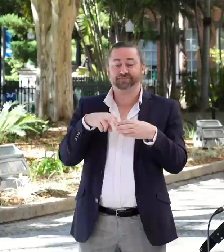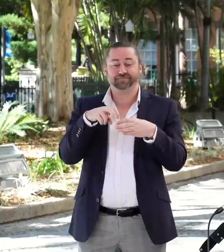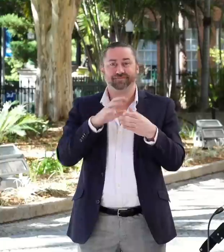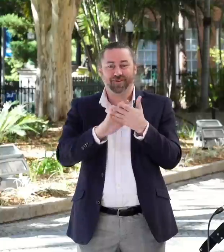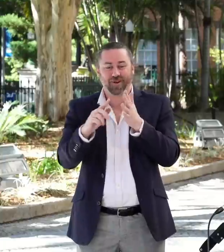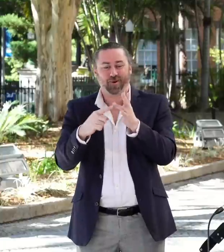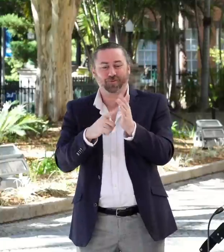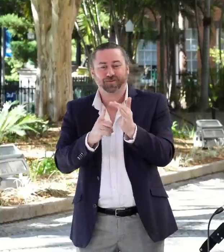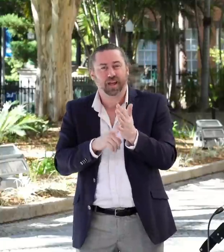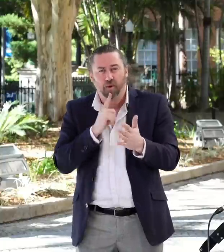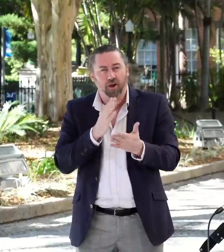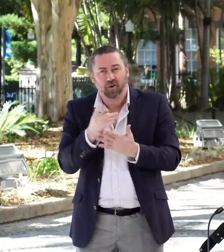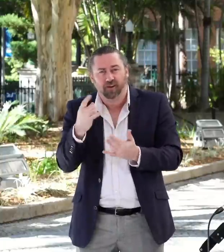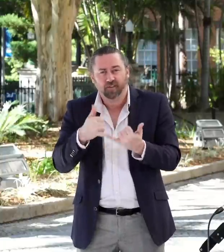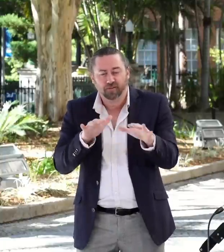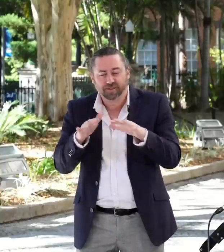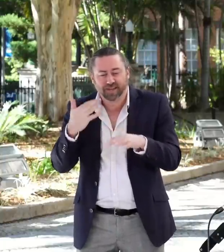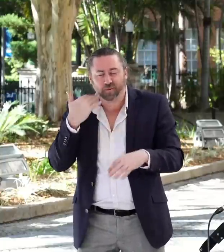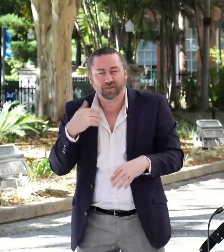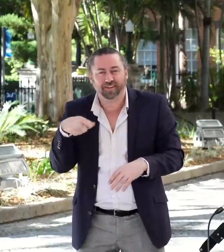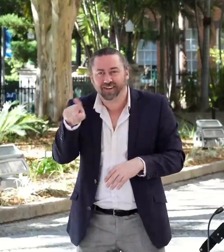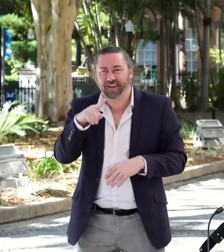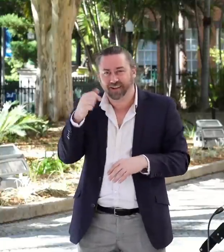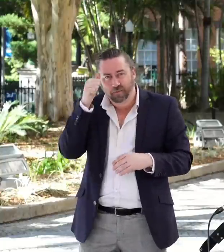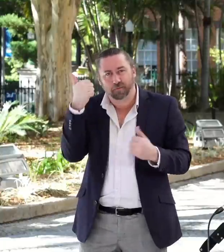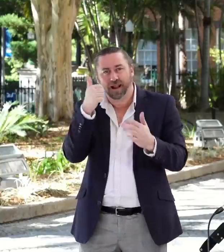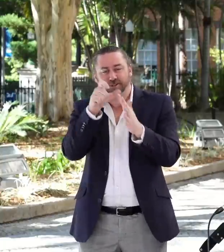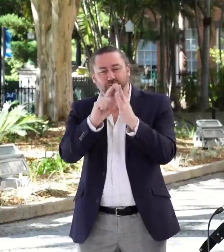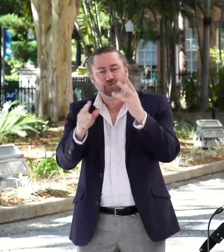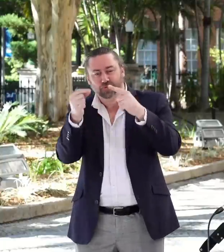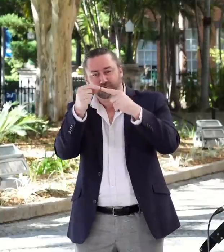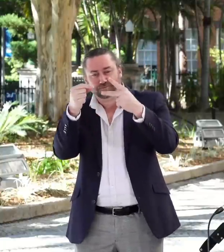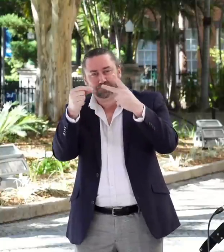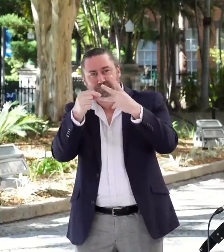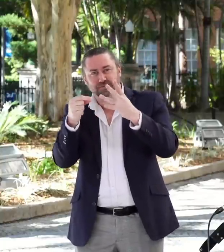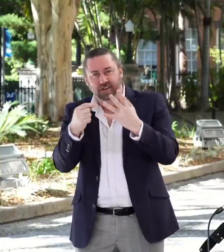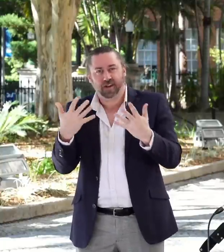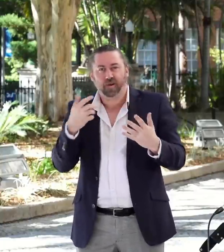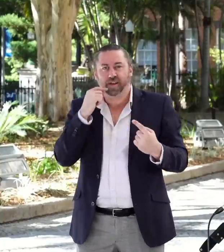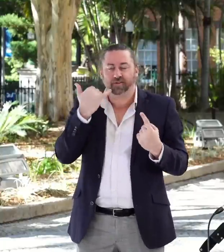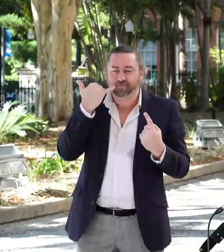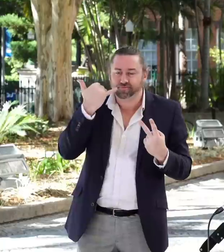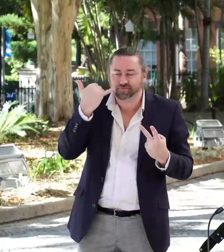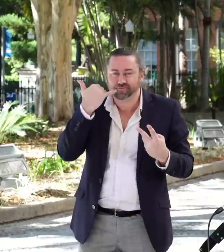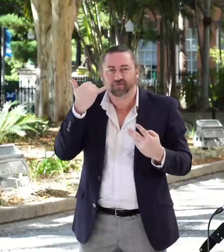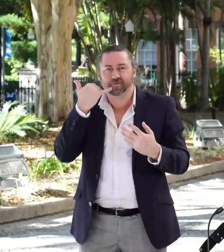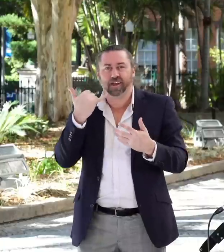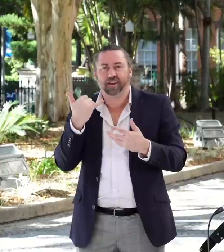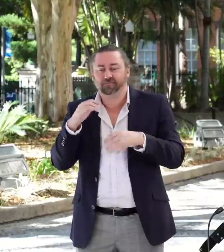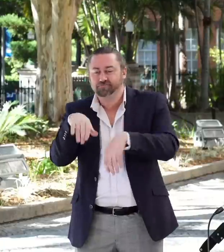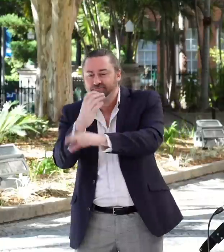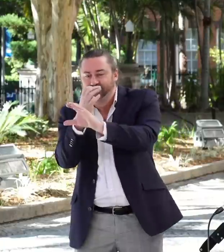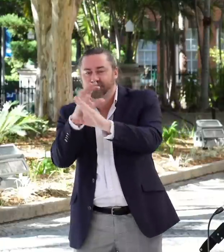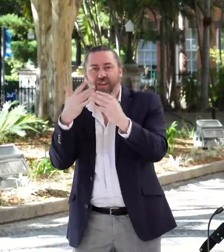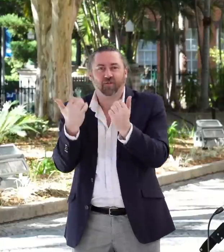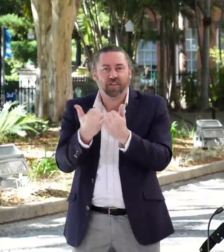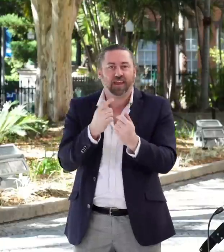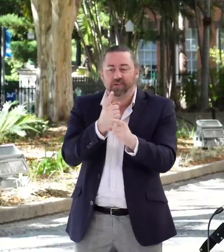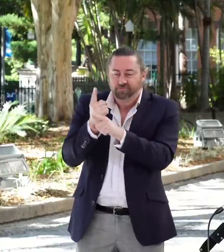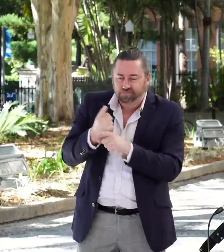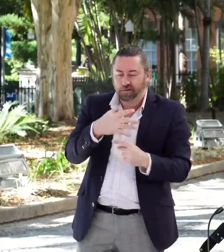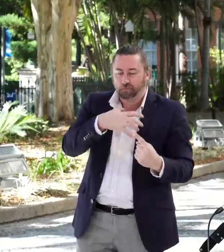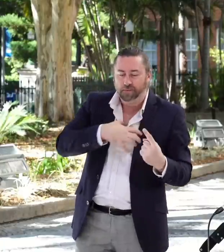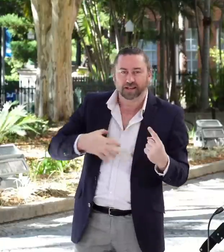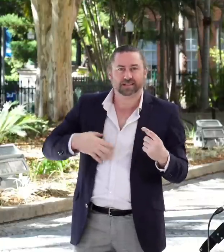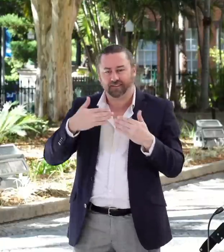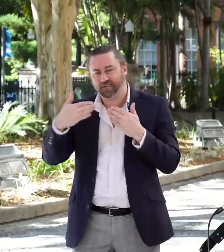I'm sure she'll keep busy. I have no doubt that she'll have much contact with her department and also with ministers across the